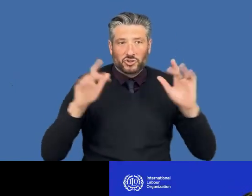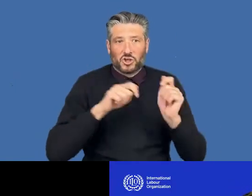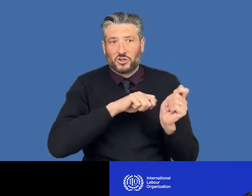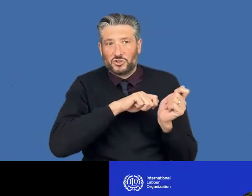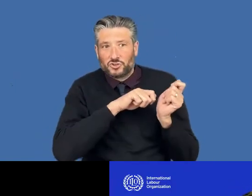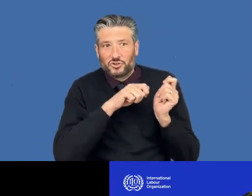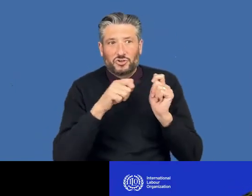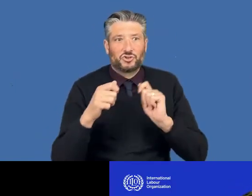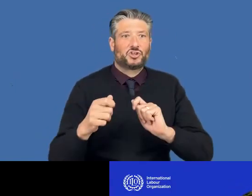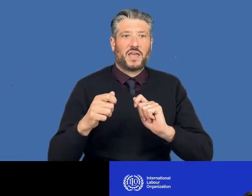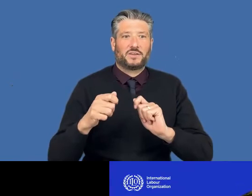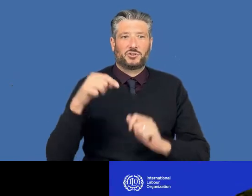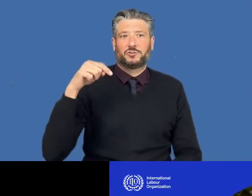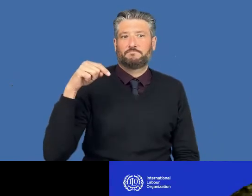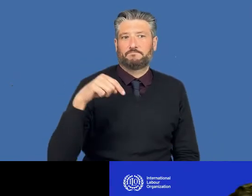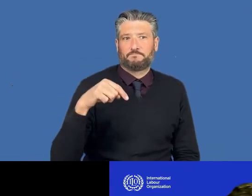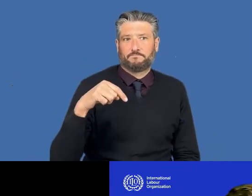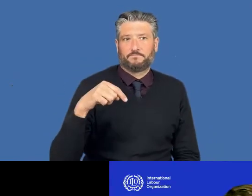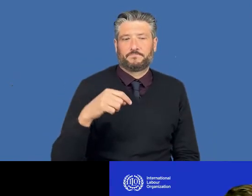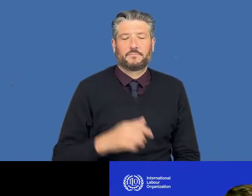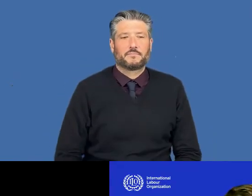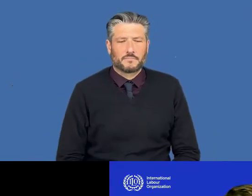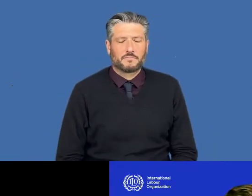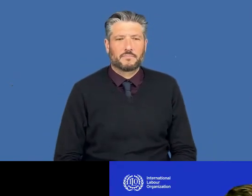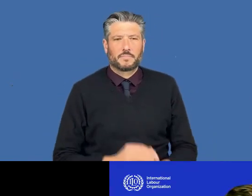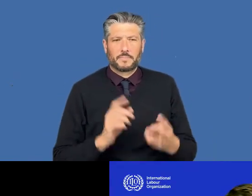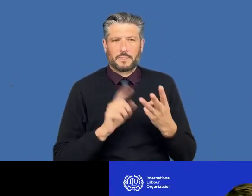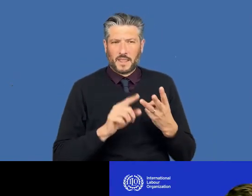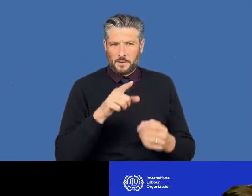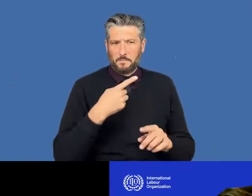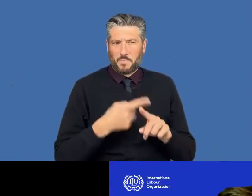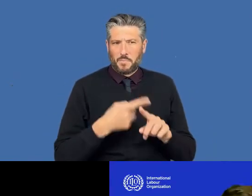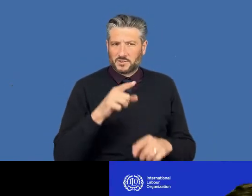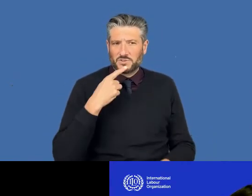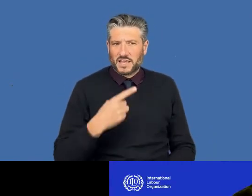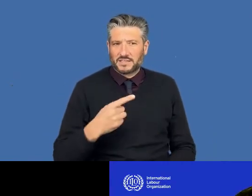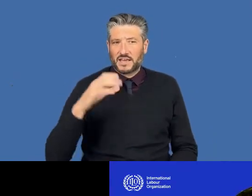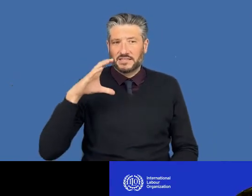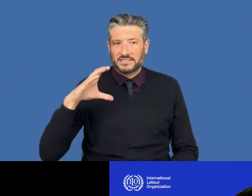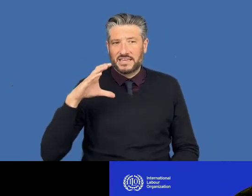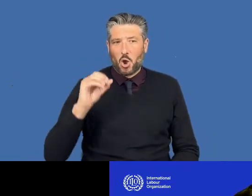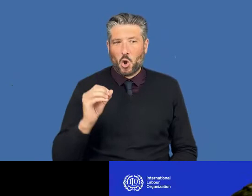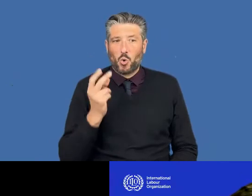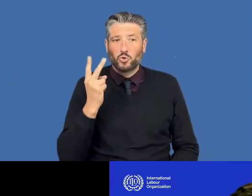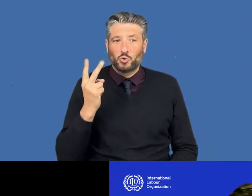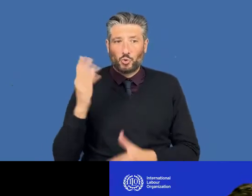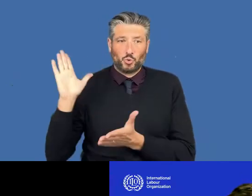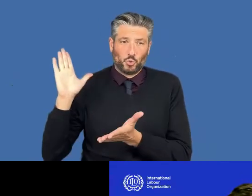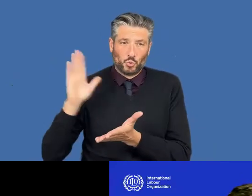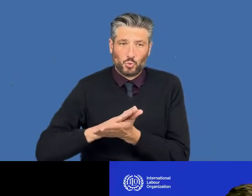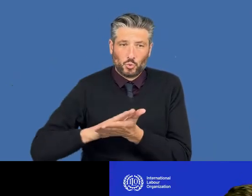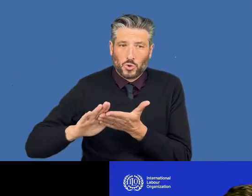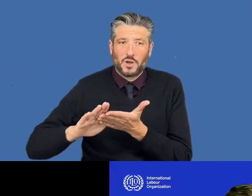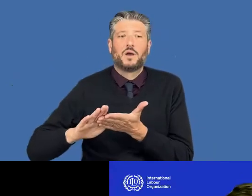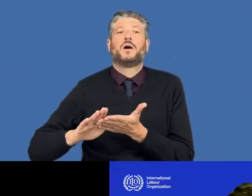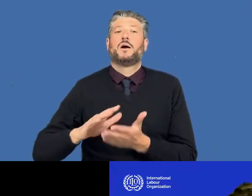contribute to it. And this connection you made with the decarbonization of companies, very interesting, because I mean, just to say that as ILO, we're trying